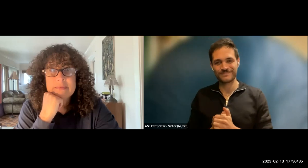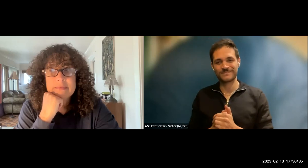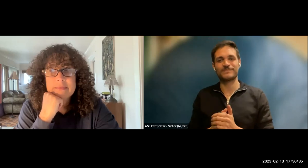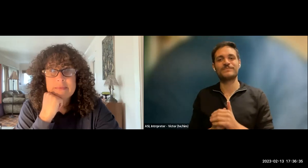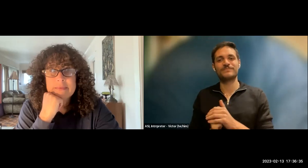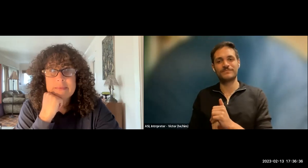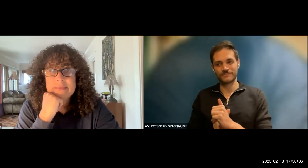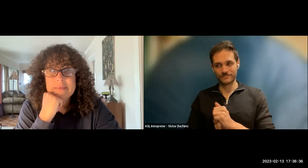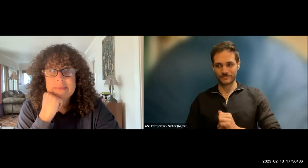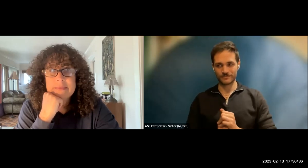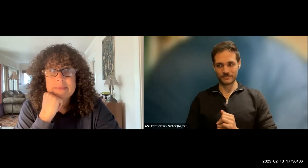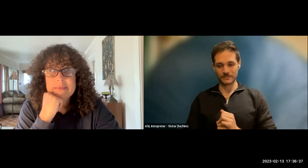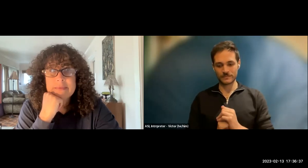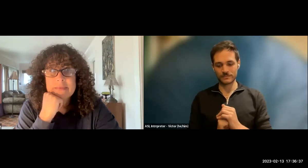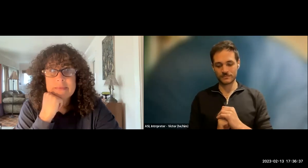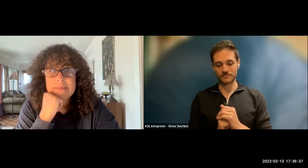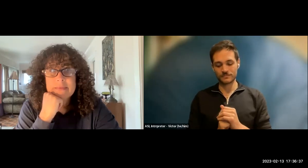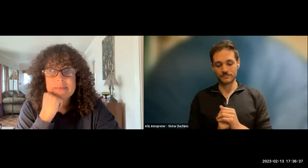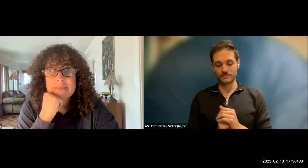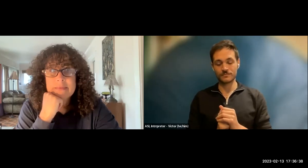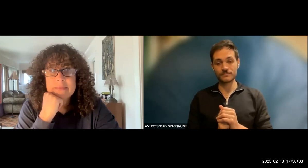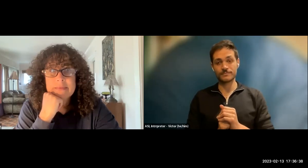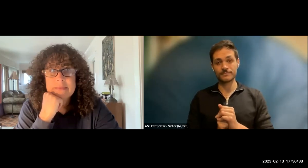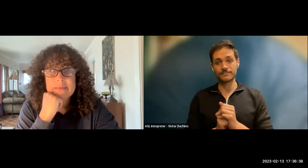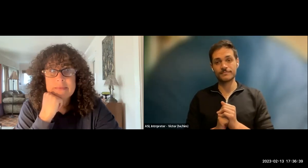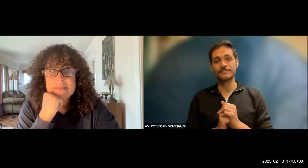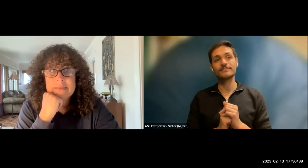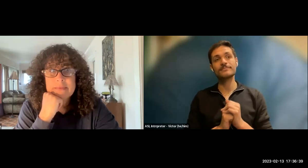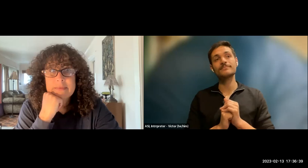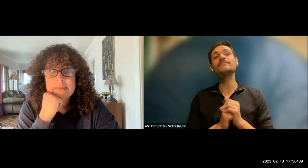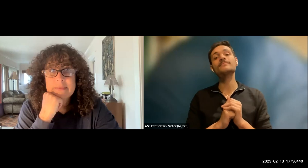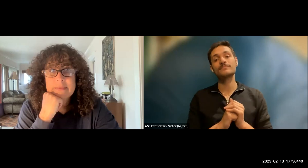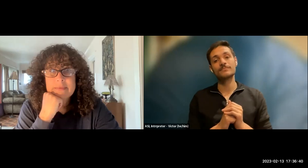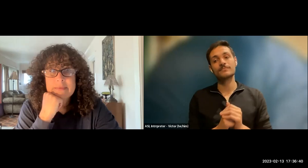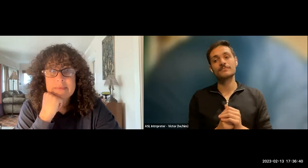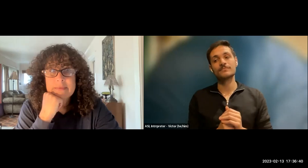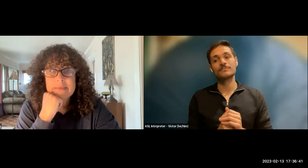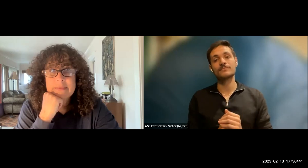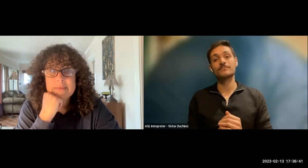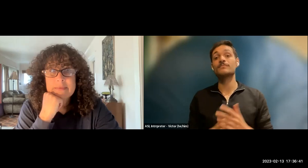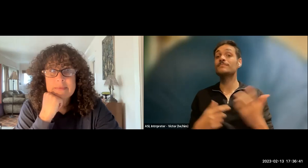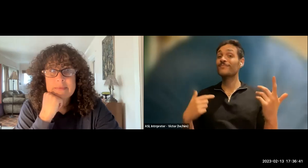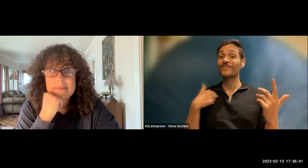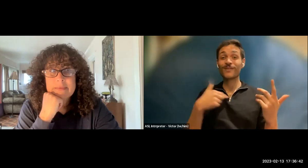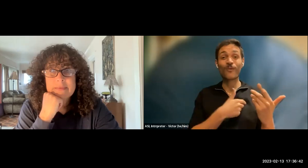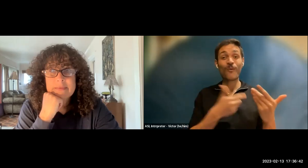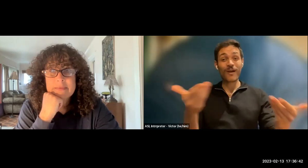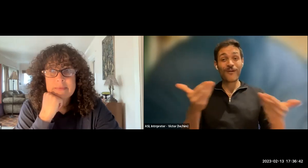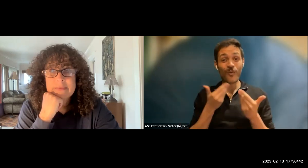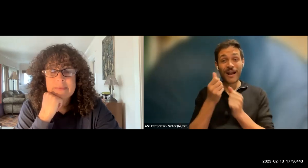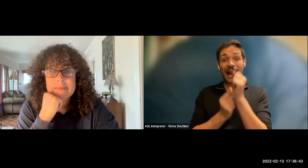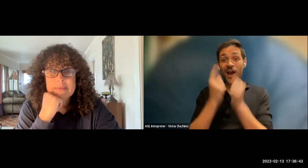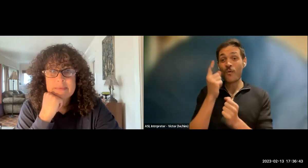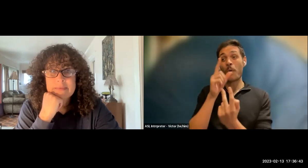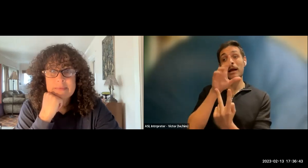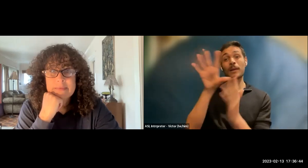el acceso a idiomas. Anunciaré este mensaje en inglés y en español. We invite everyone to select their language of choice and